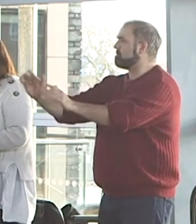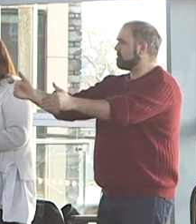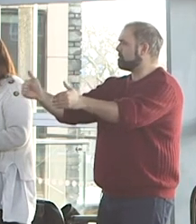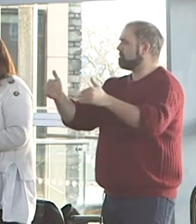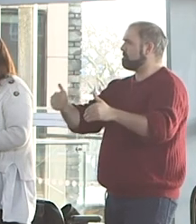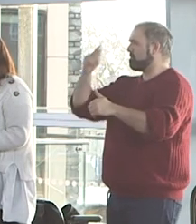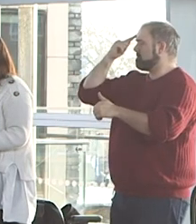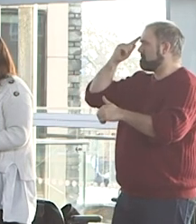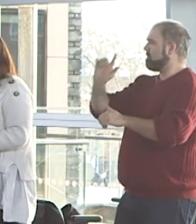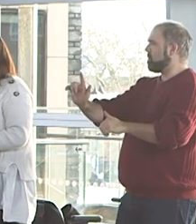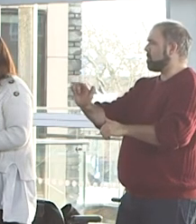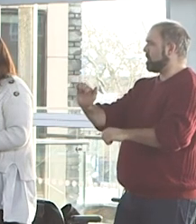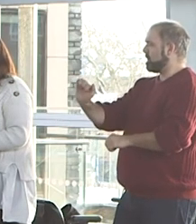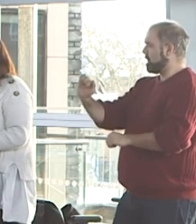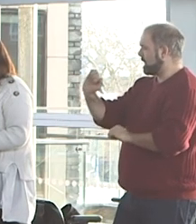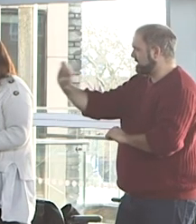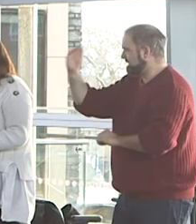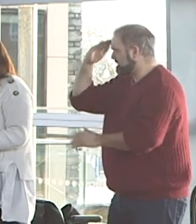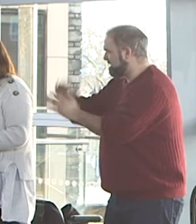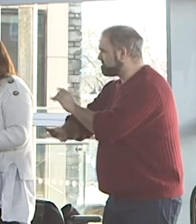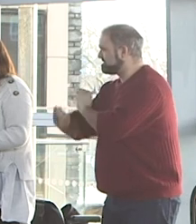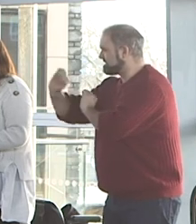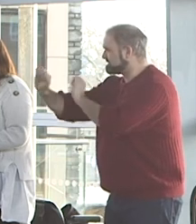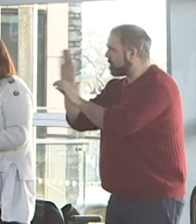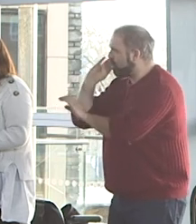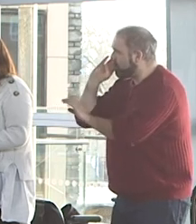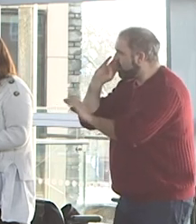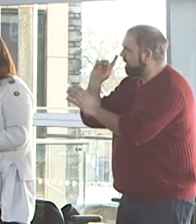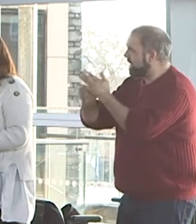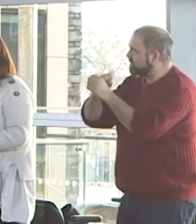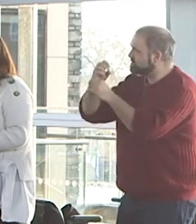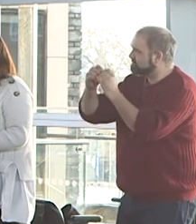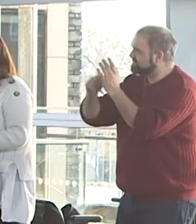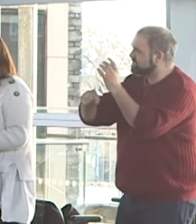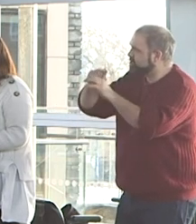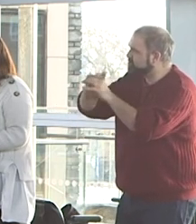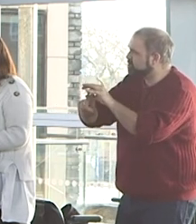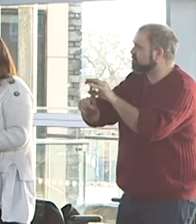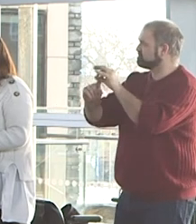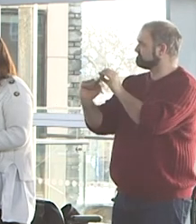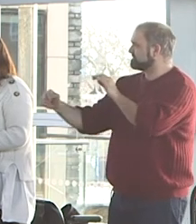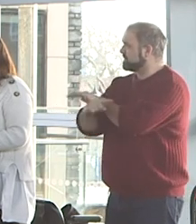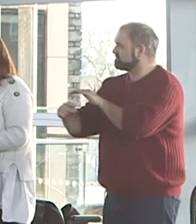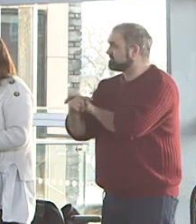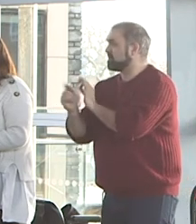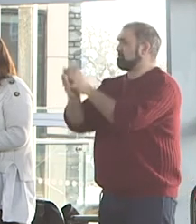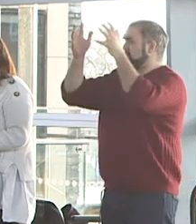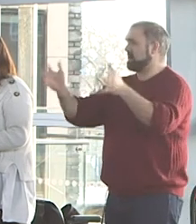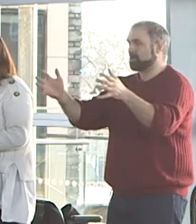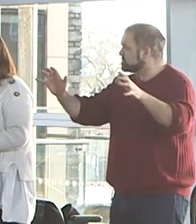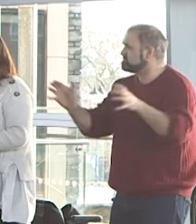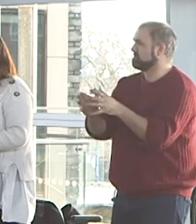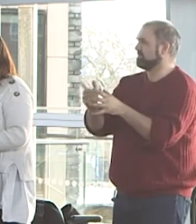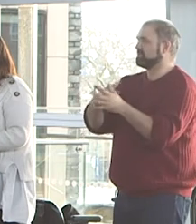and think of the experiences I just shared. LGBTQ refugees and asylum seekers are not numbers, and our lives more than